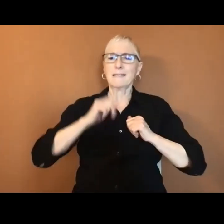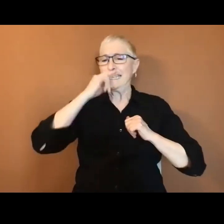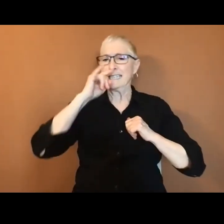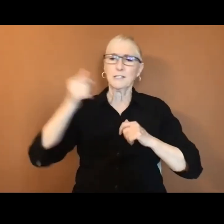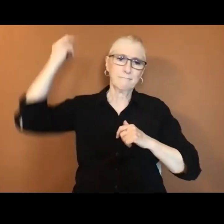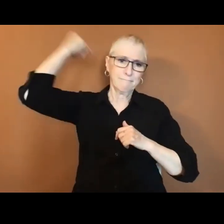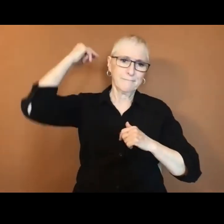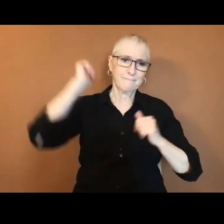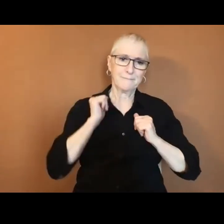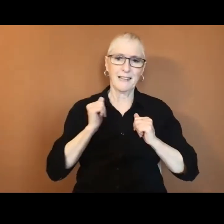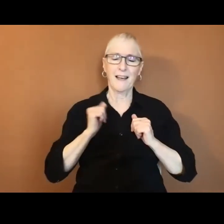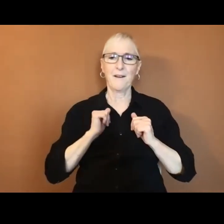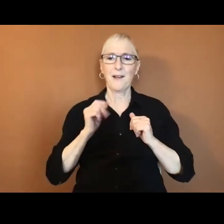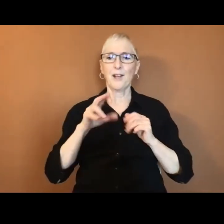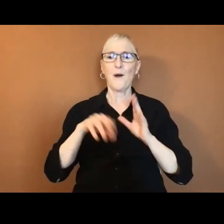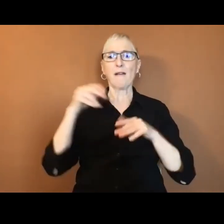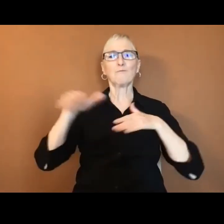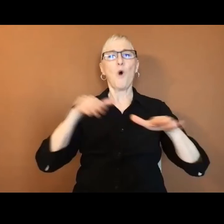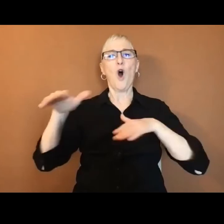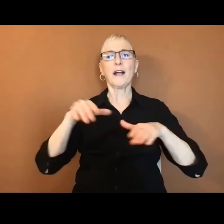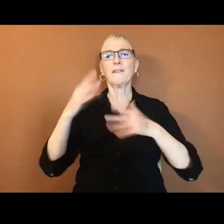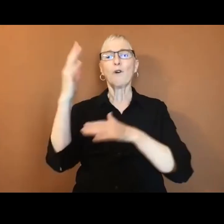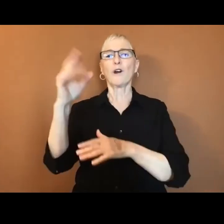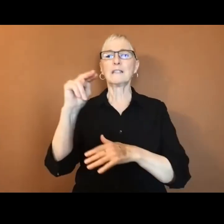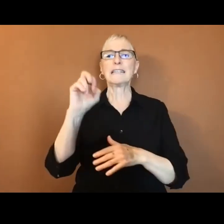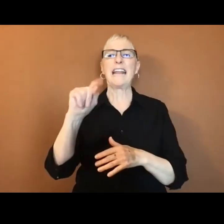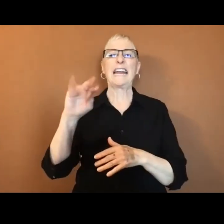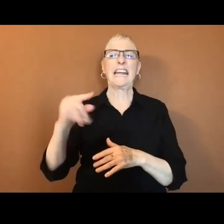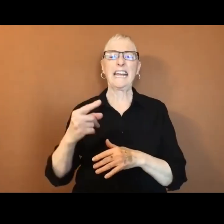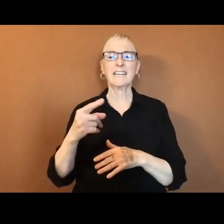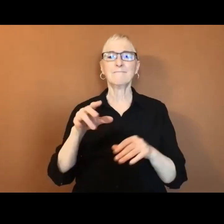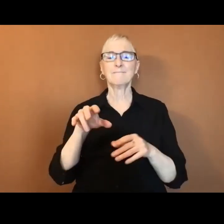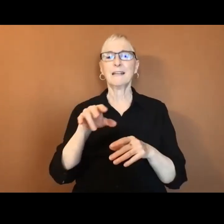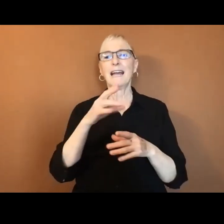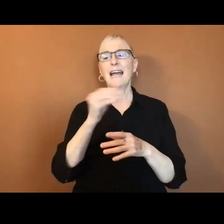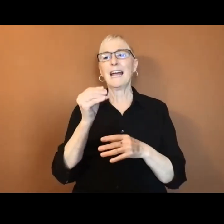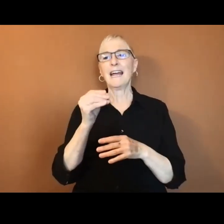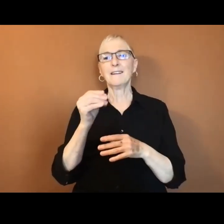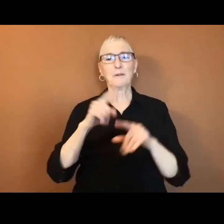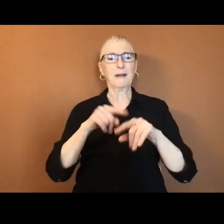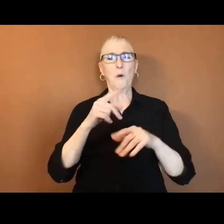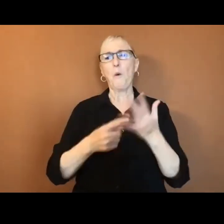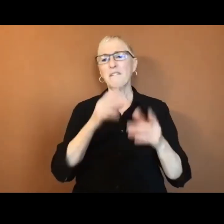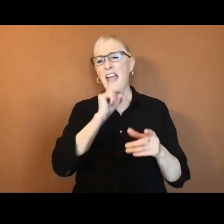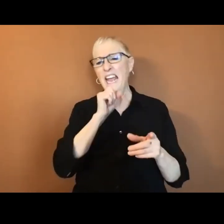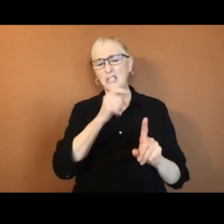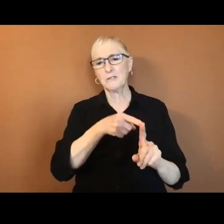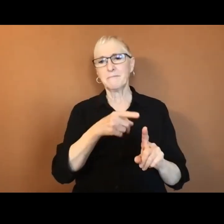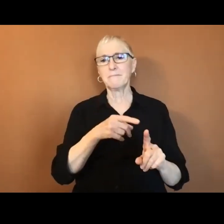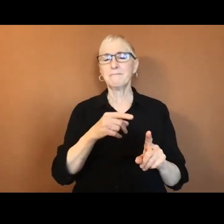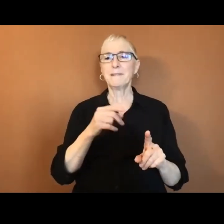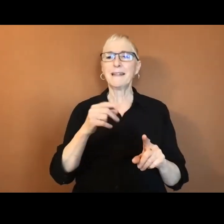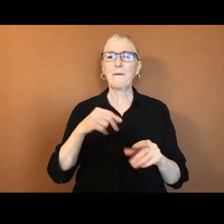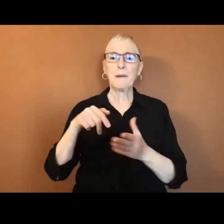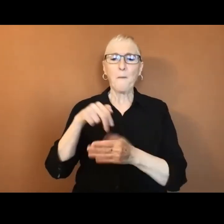have a little carrier, and we'd go out into the forest and we'd go netting, and it sort of depended what age they were at. Like they would be